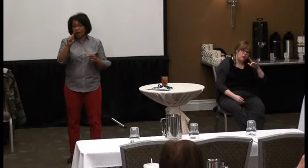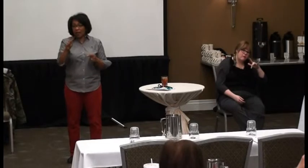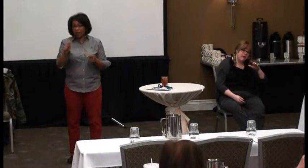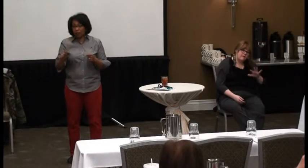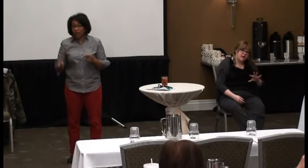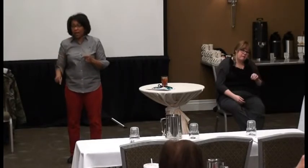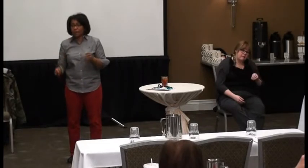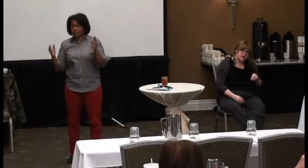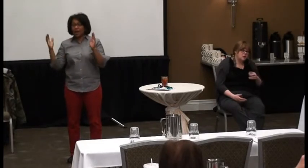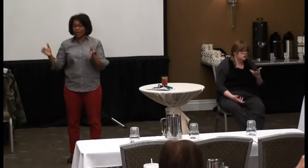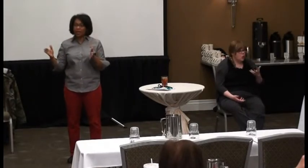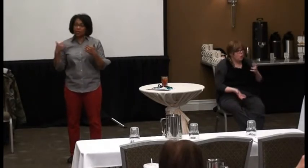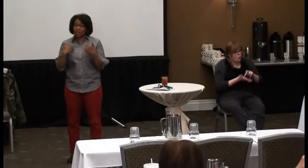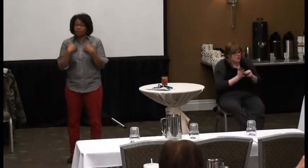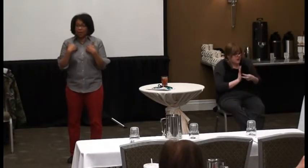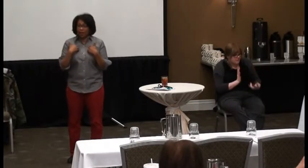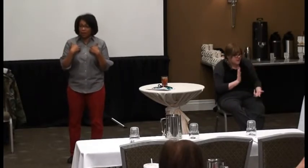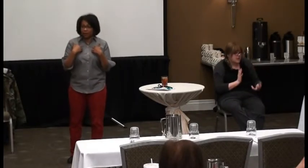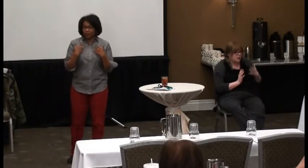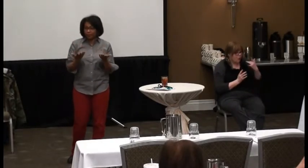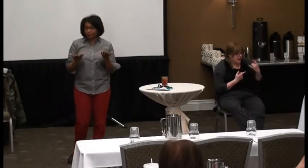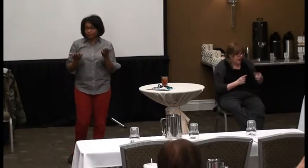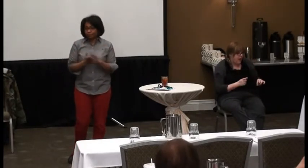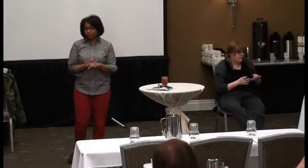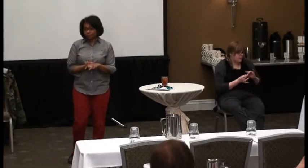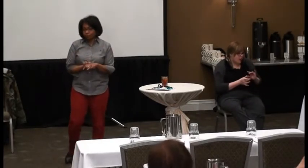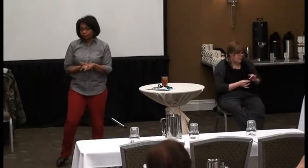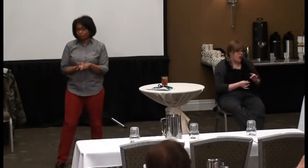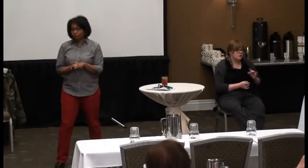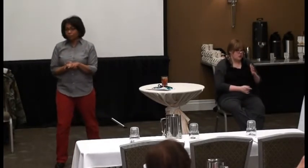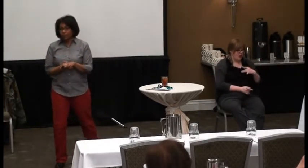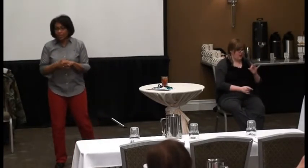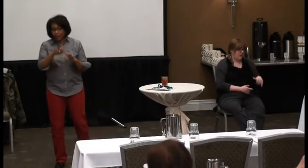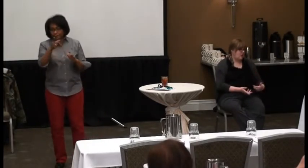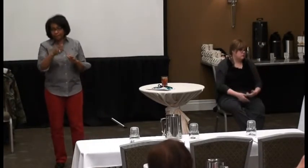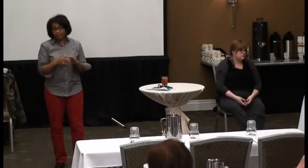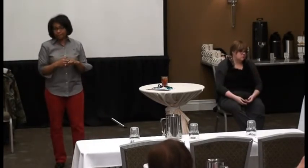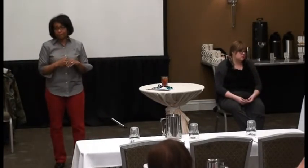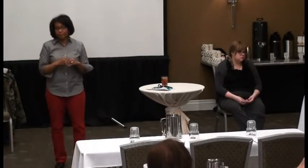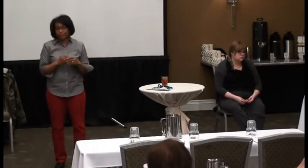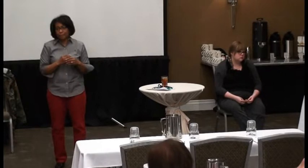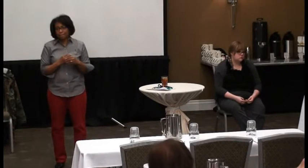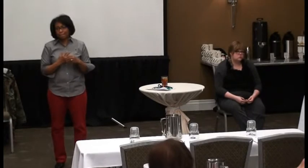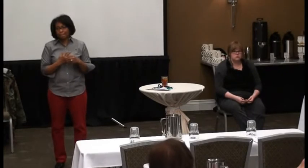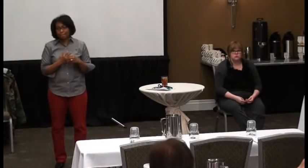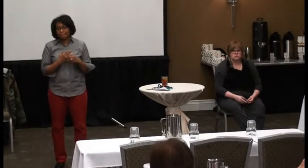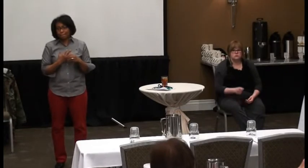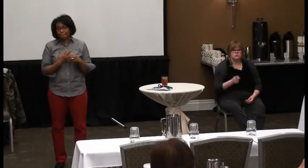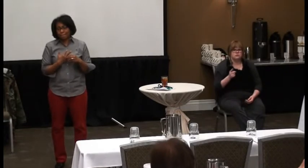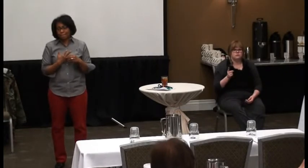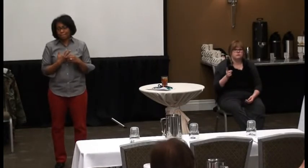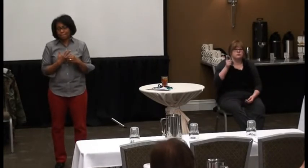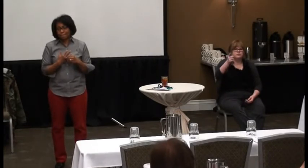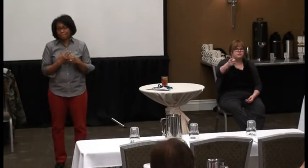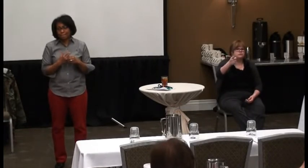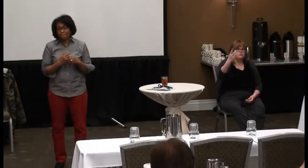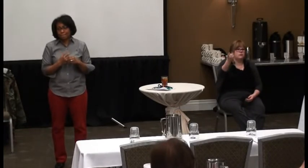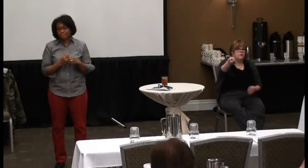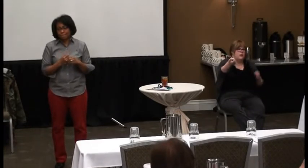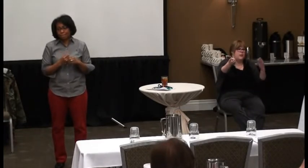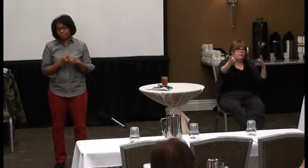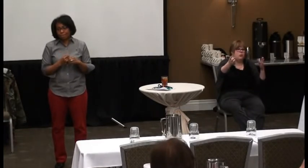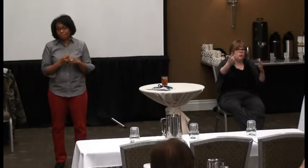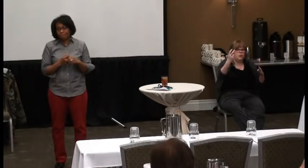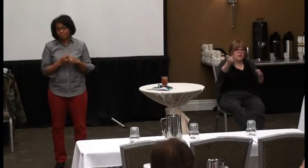and why and what happened? So I like that. That's what I like. Yeah. When you were talking about some of